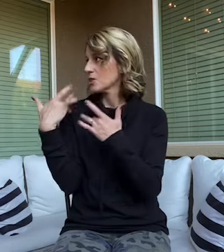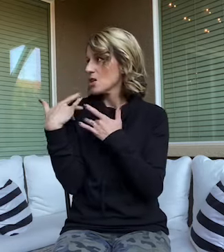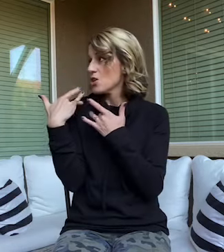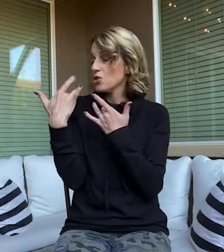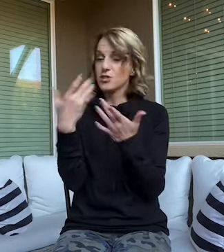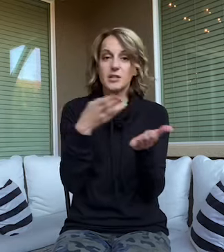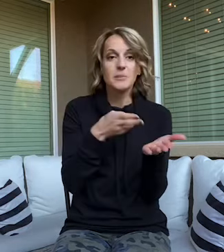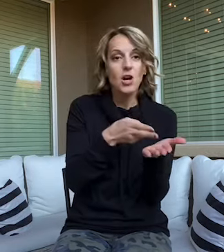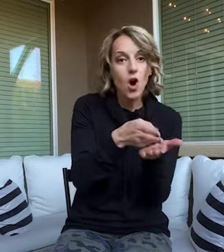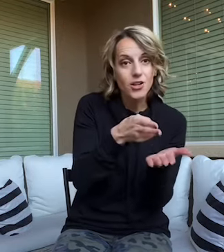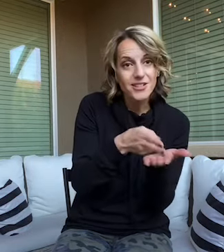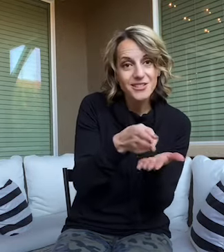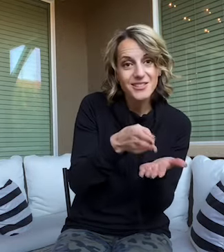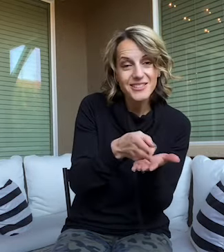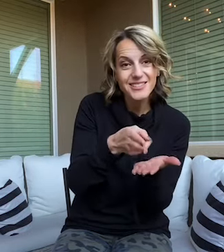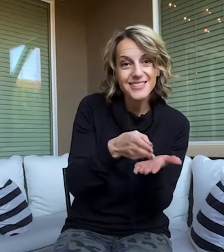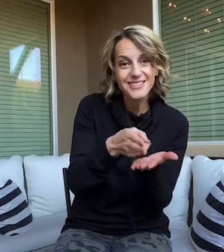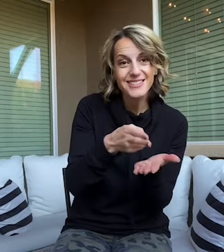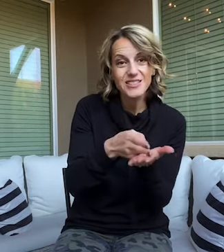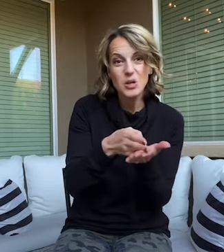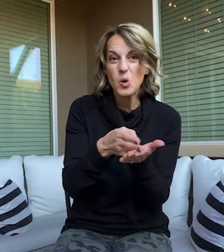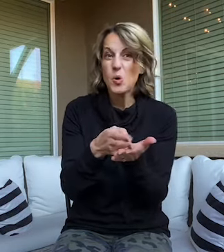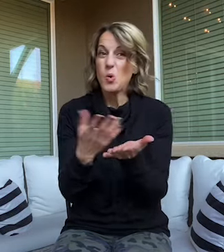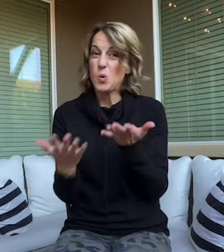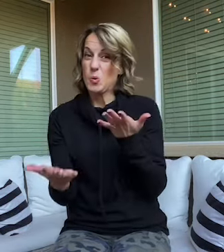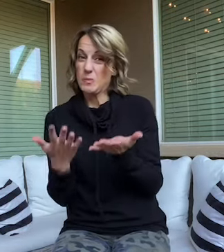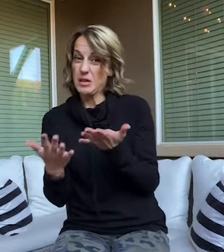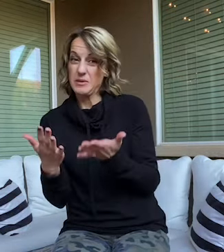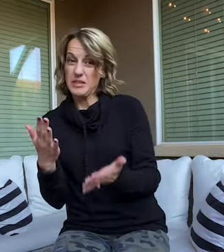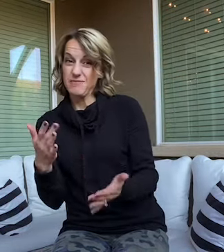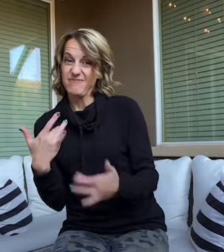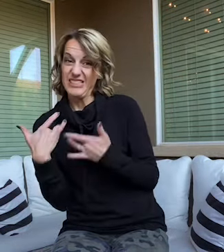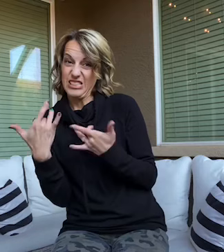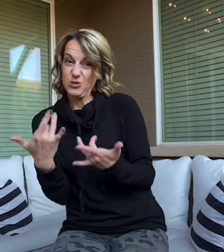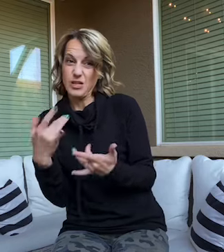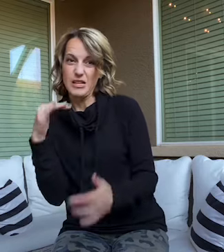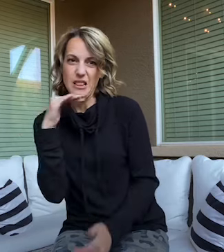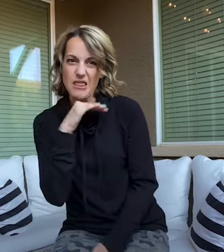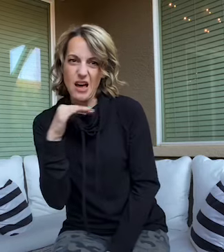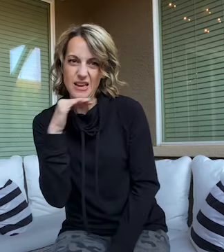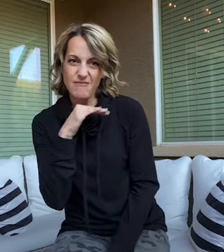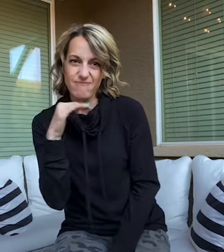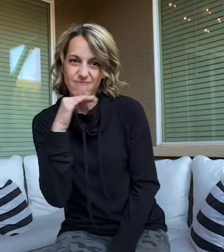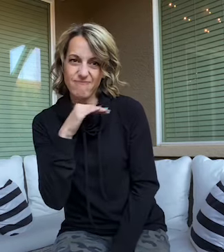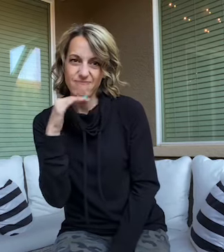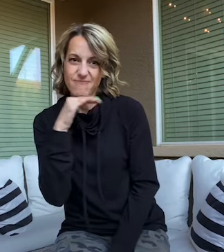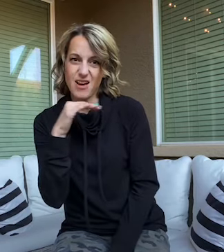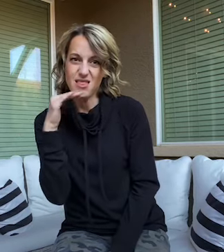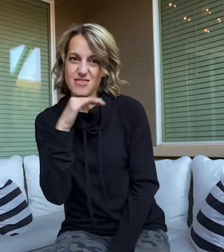You tend to be honest, or maybe you tend to lie.